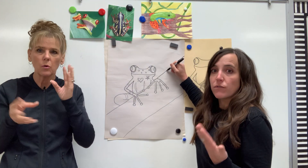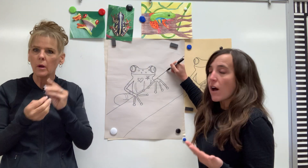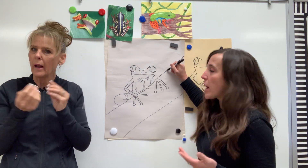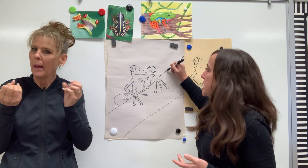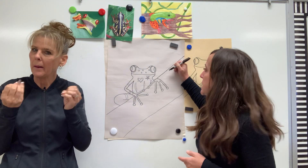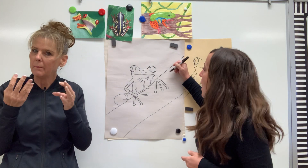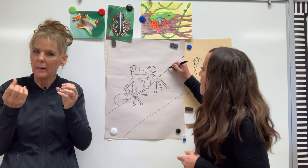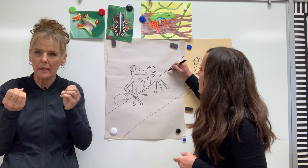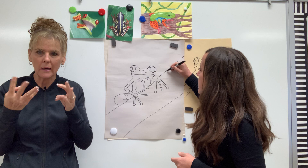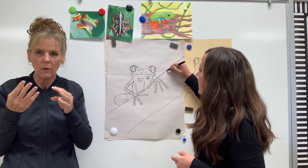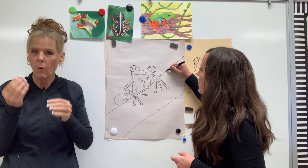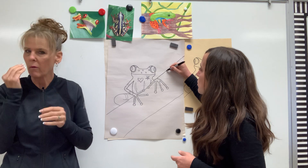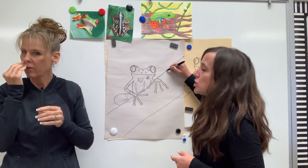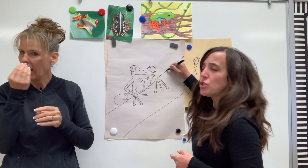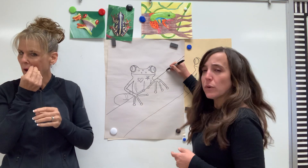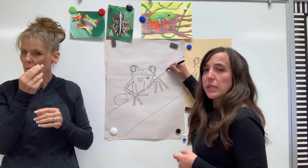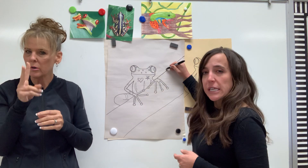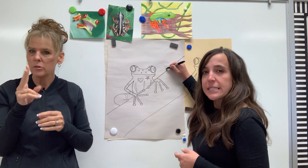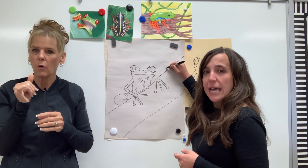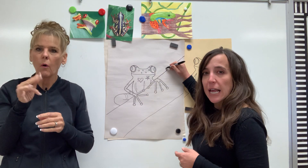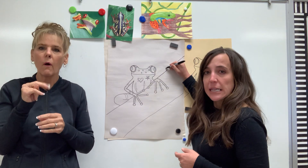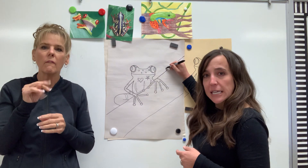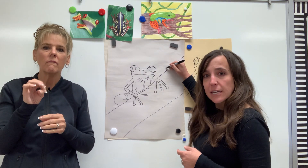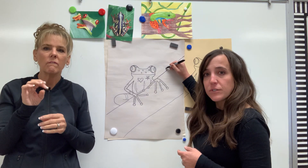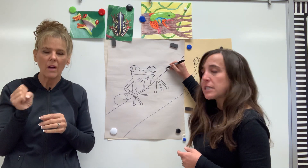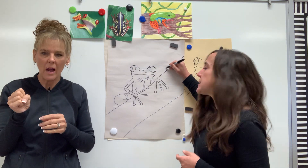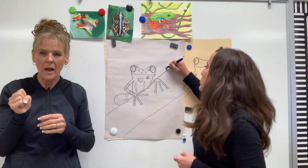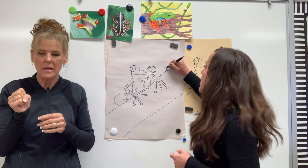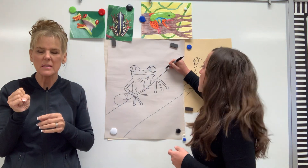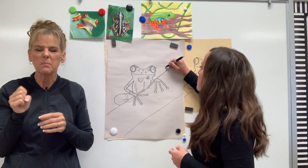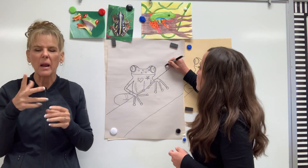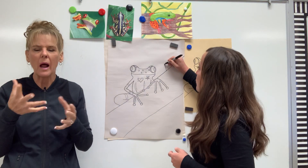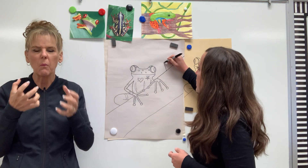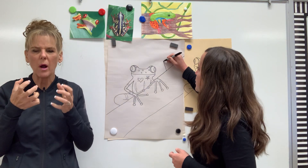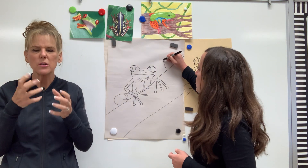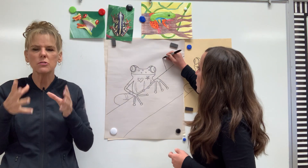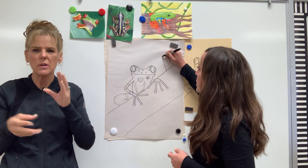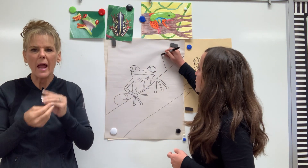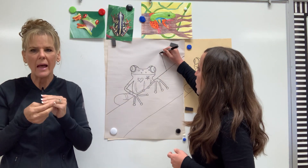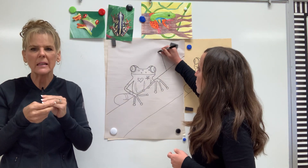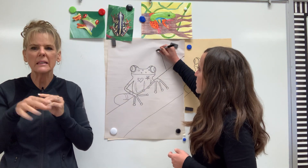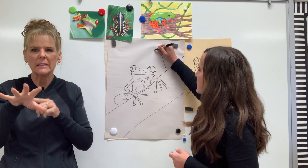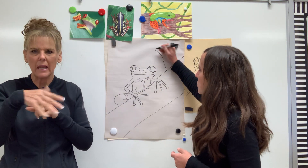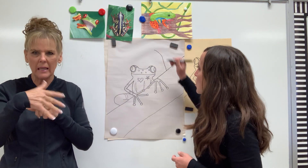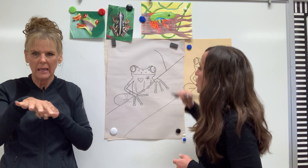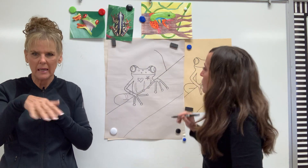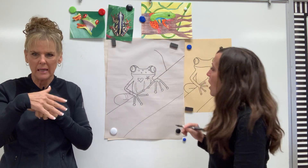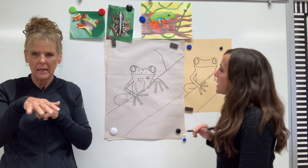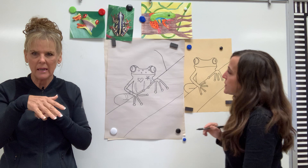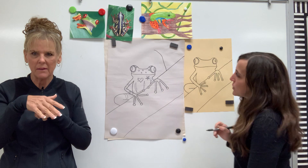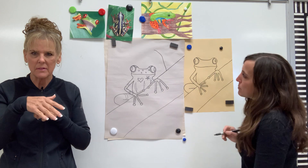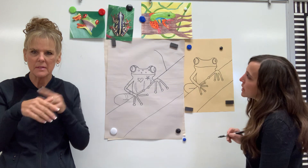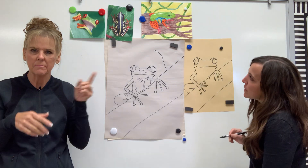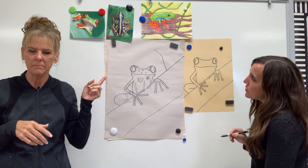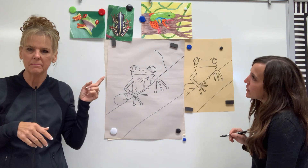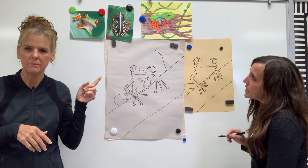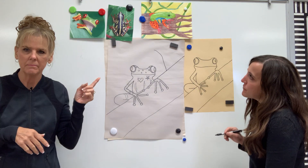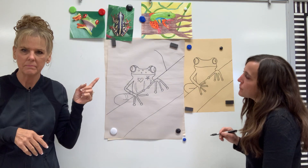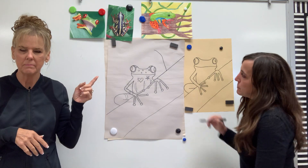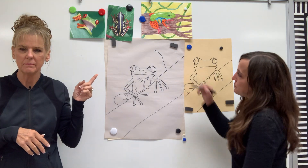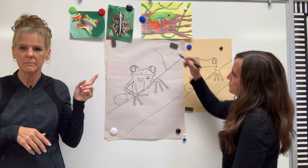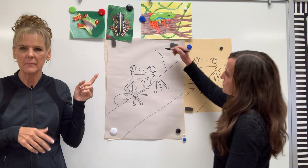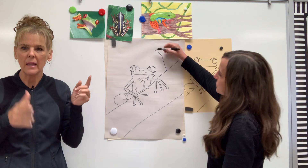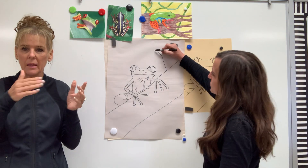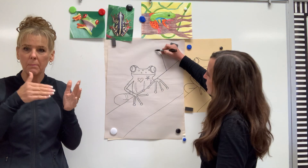flowers or vines. But I definitely want you to at least add leaves this week. So we're gonna start with some curved lines for the middle of the